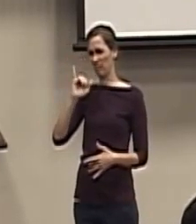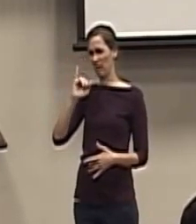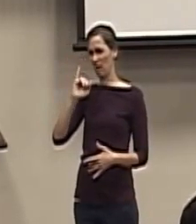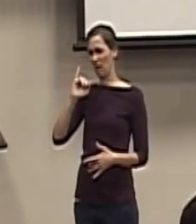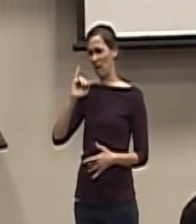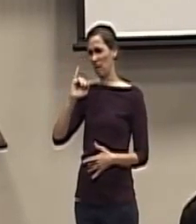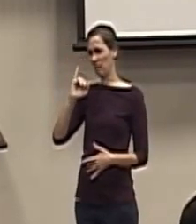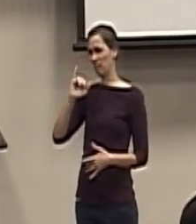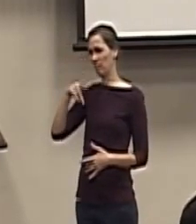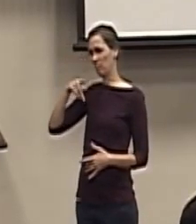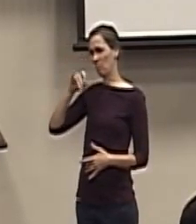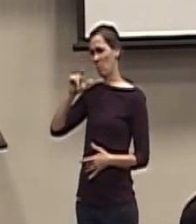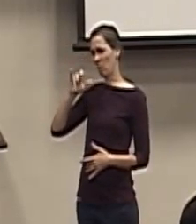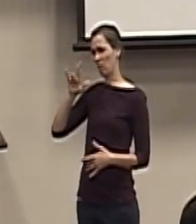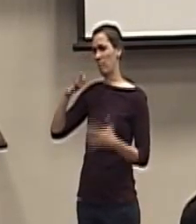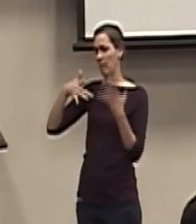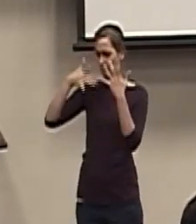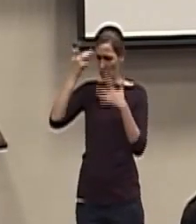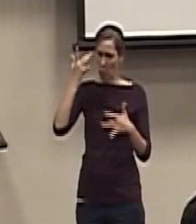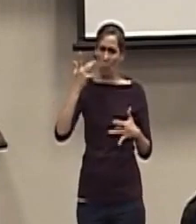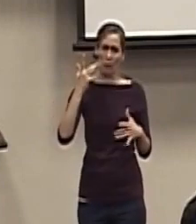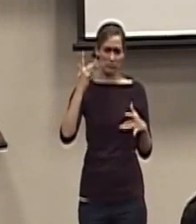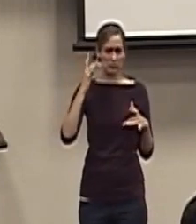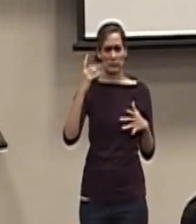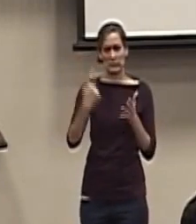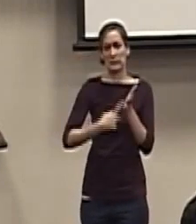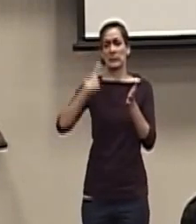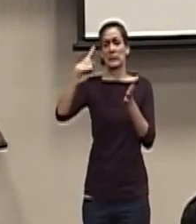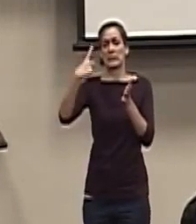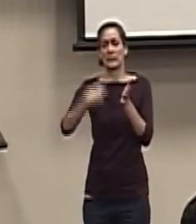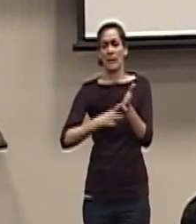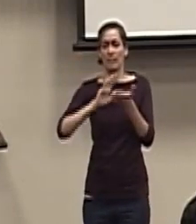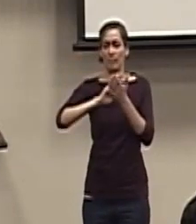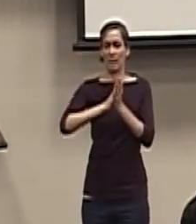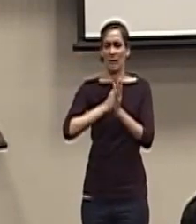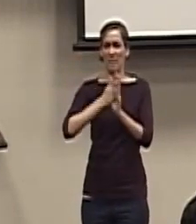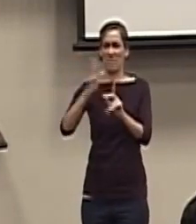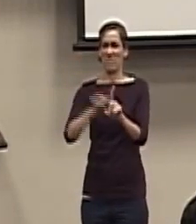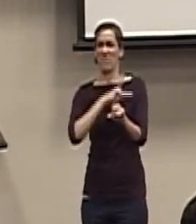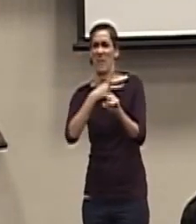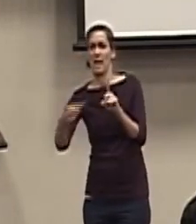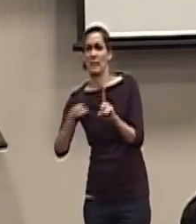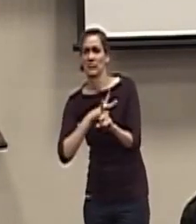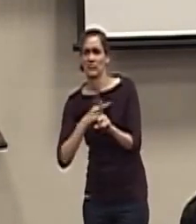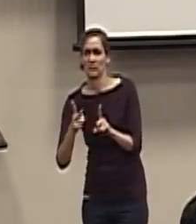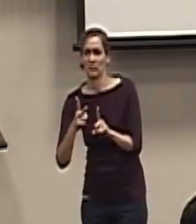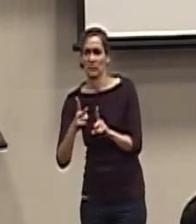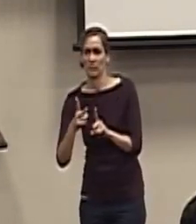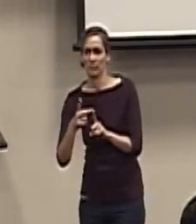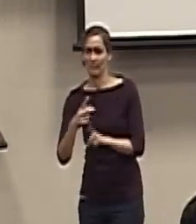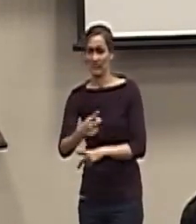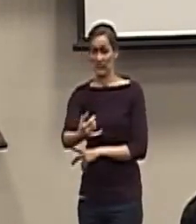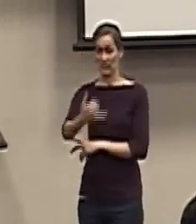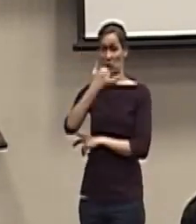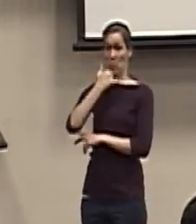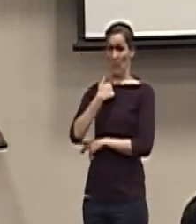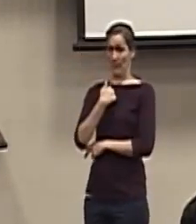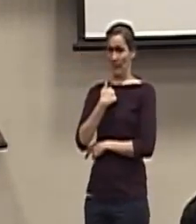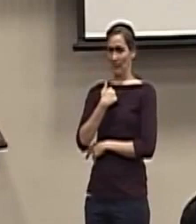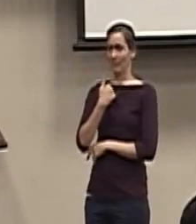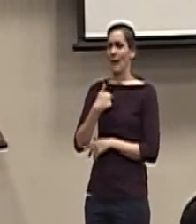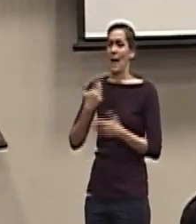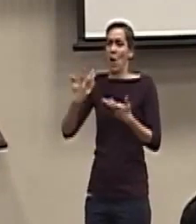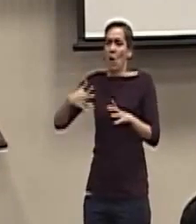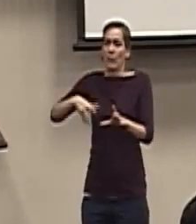could become violent at times. And so I got a phone call from Becca. We had already resigned from that church. We were just kind